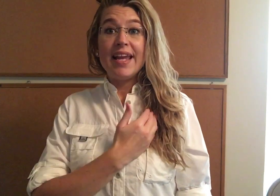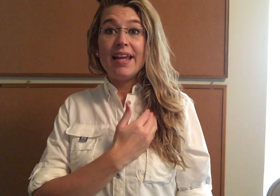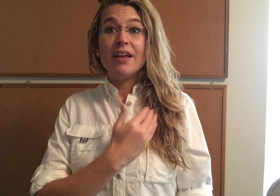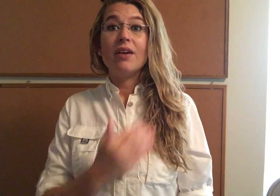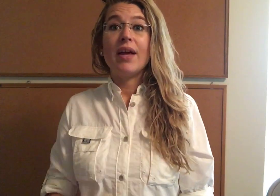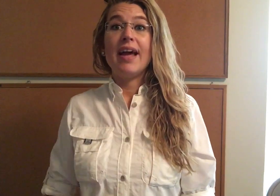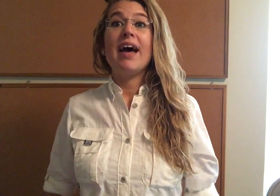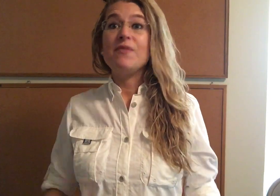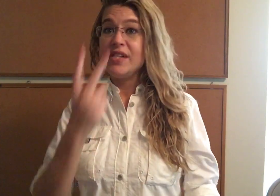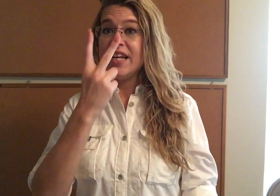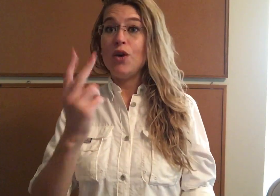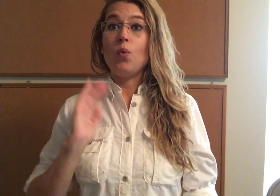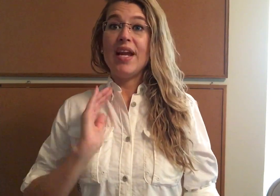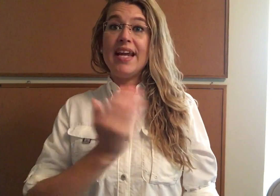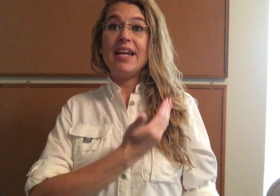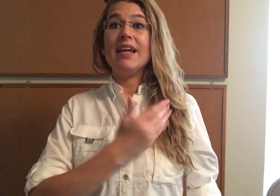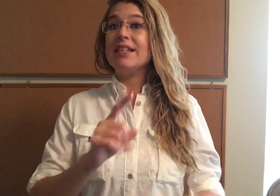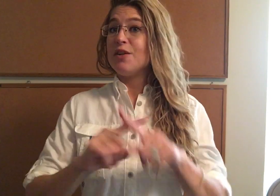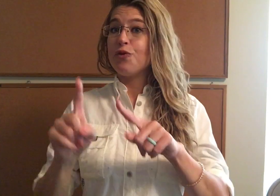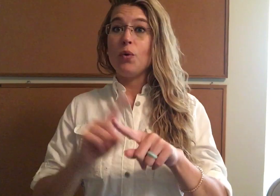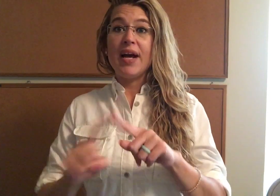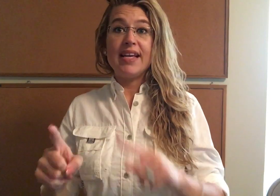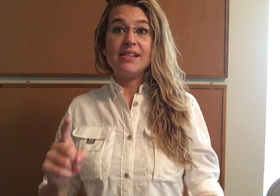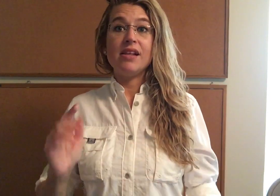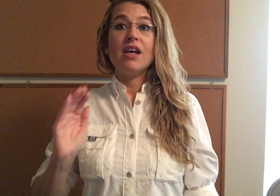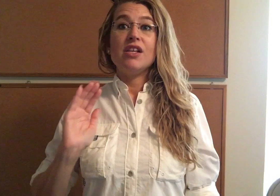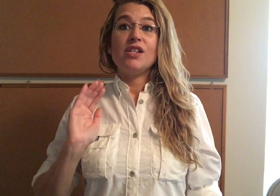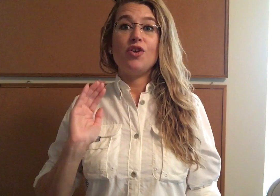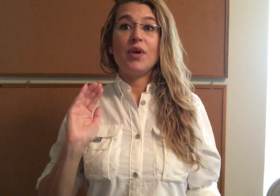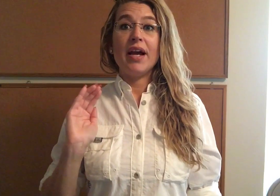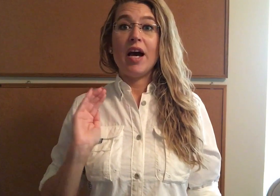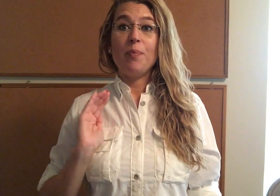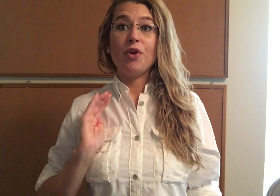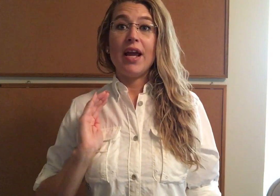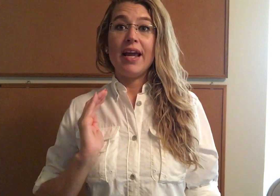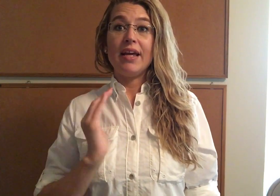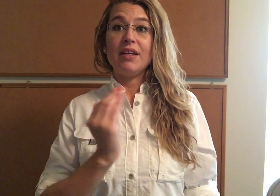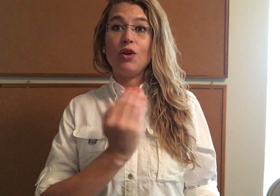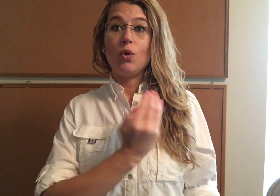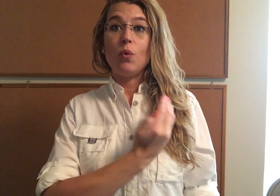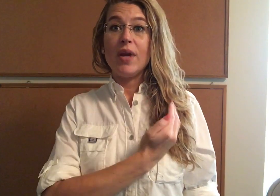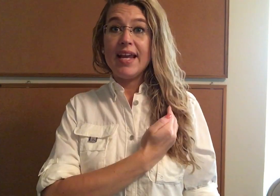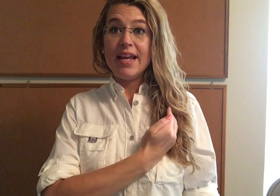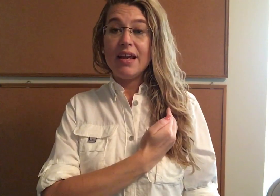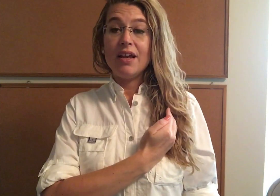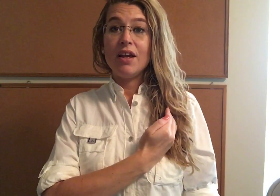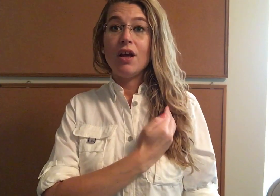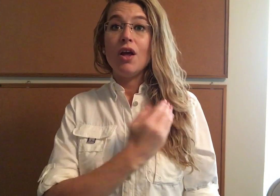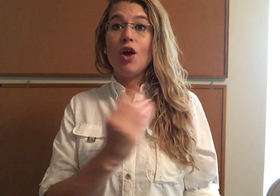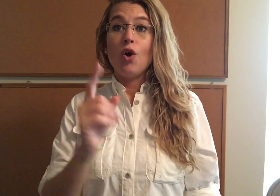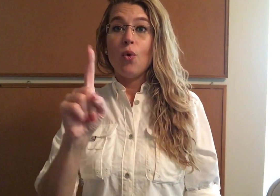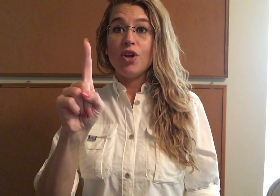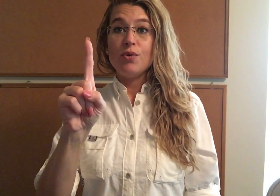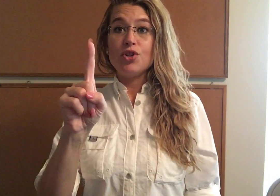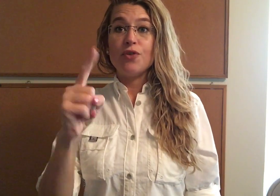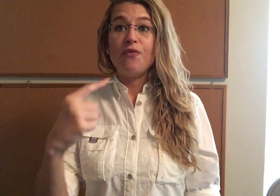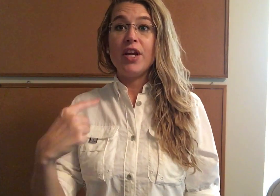We. Okay, I've seen we different ways. So you can cup your hand, we, or use your